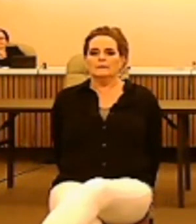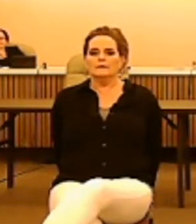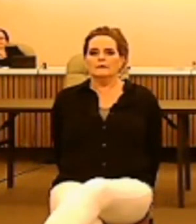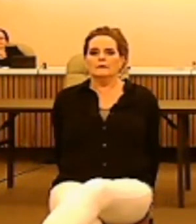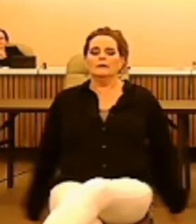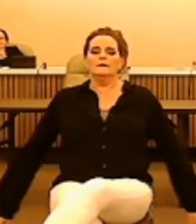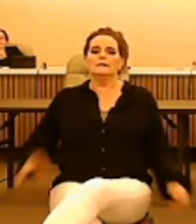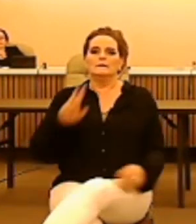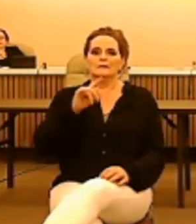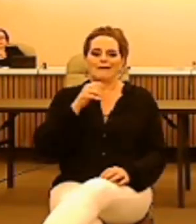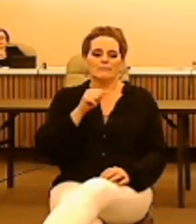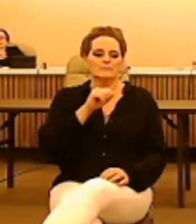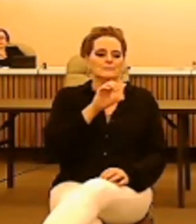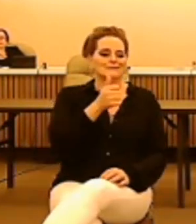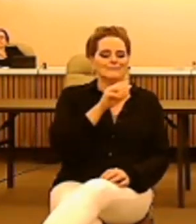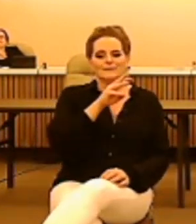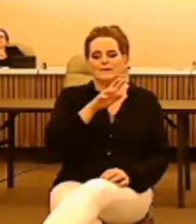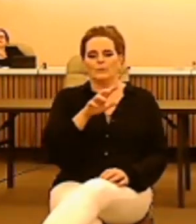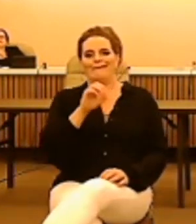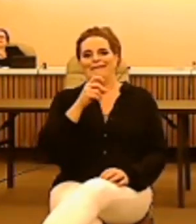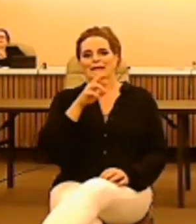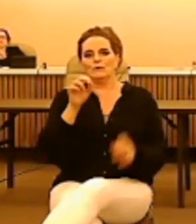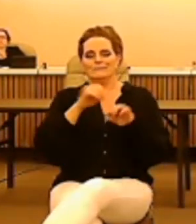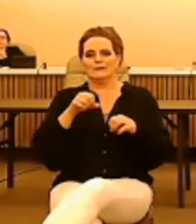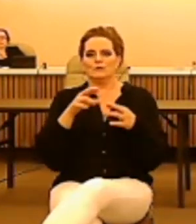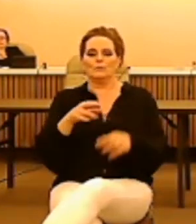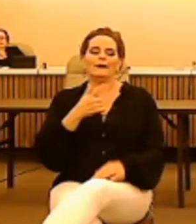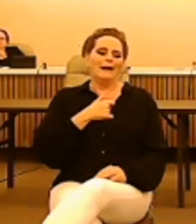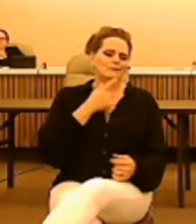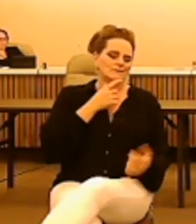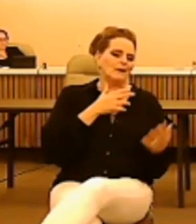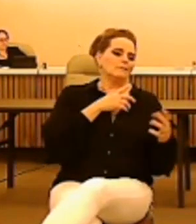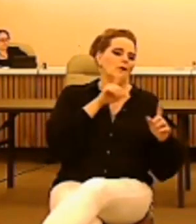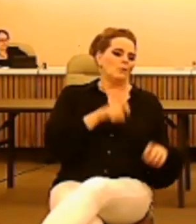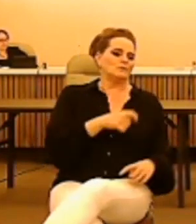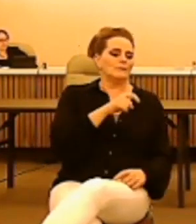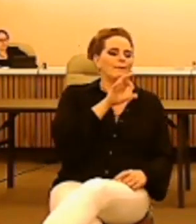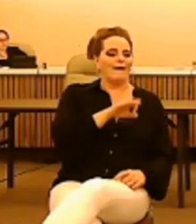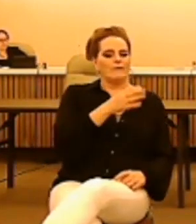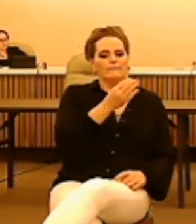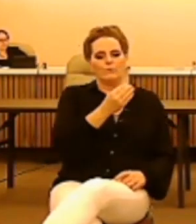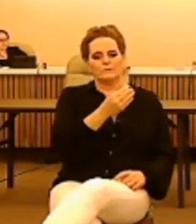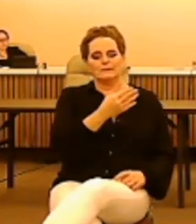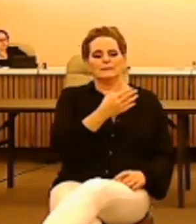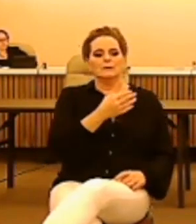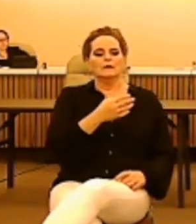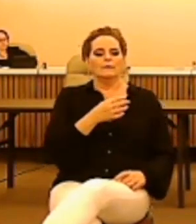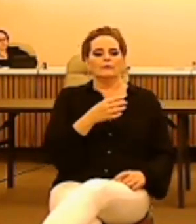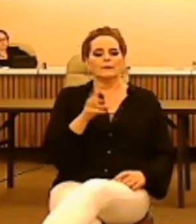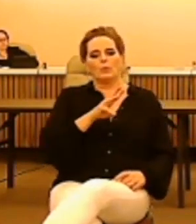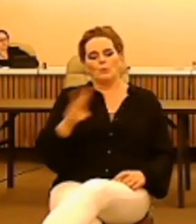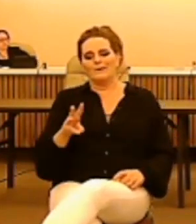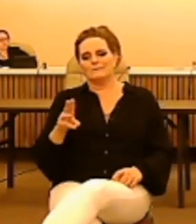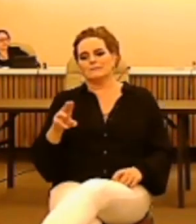Tyler Keller, 1063 Erie Station Road. I just had a question on the F14, the Western or West Hamlet research area.